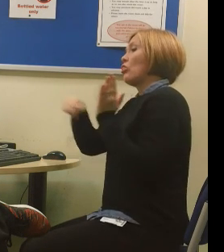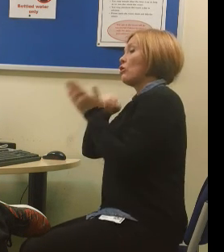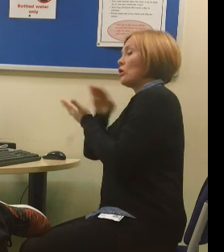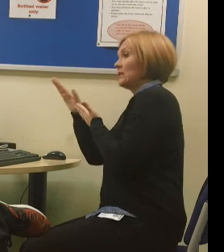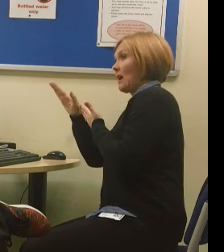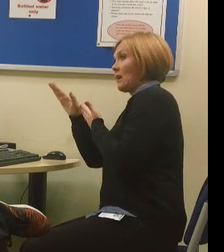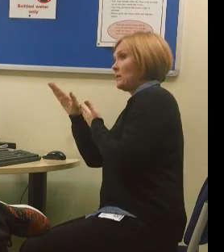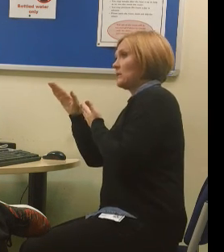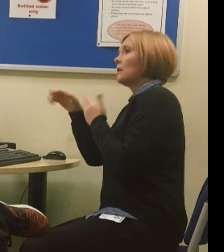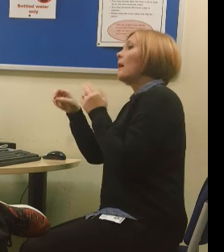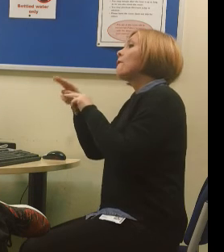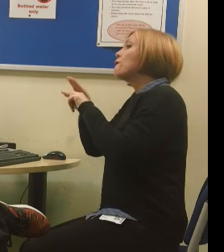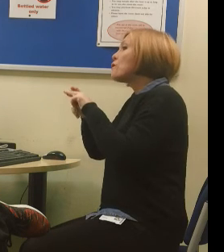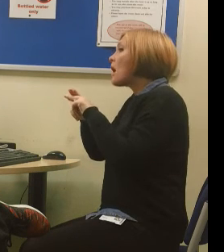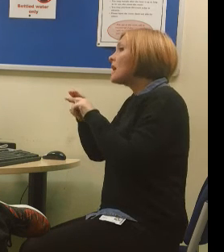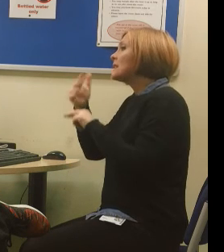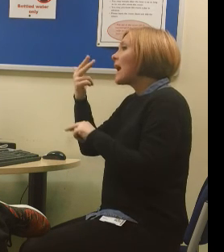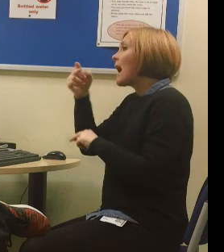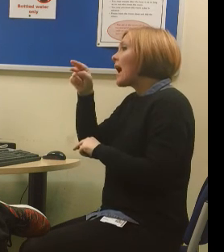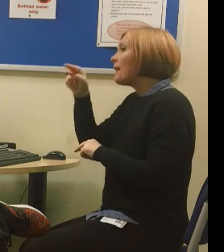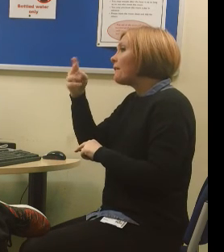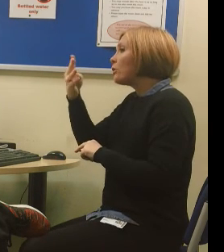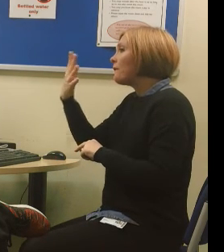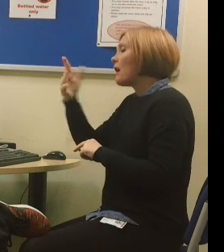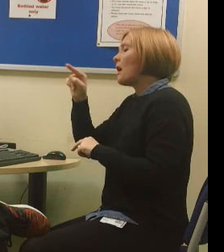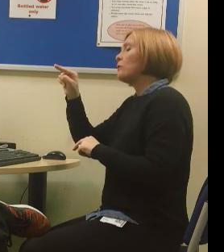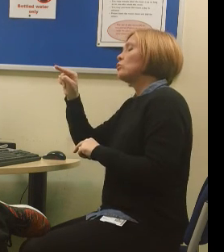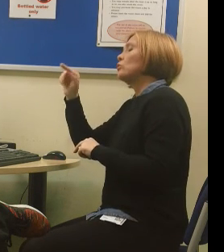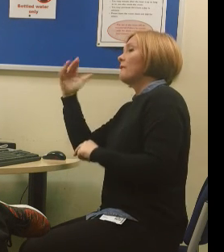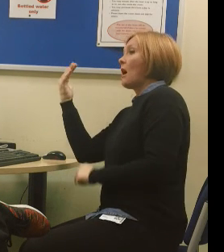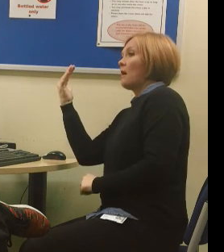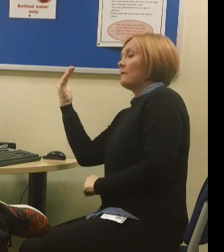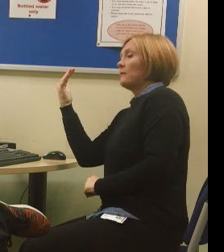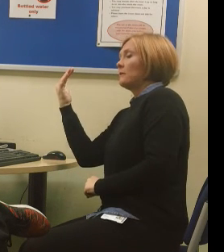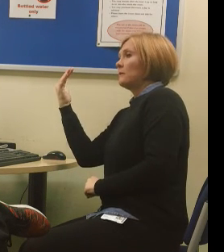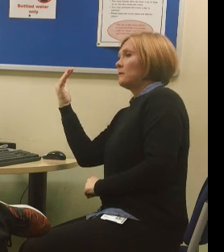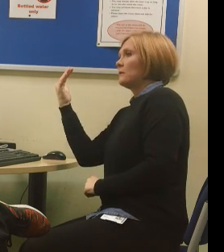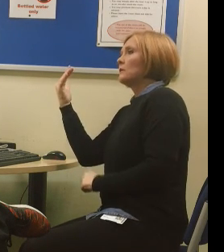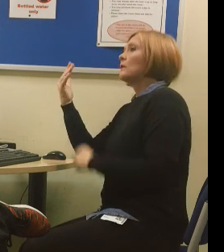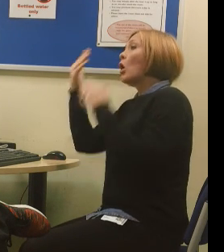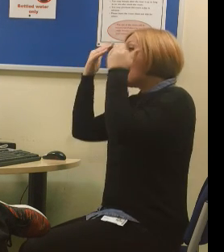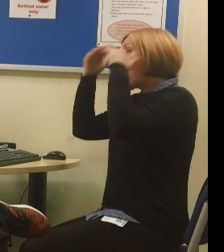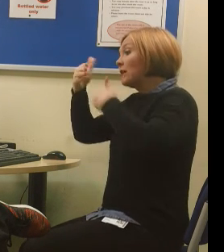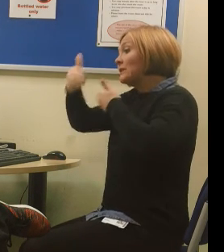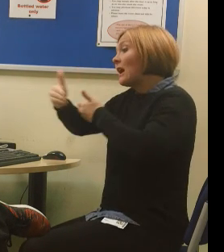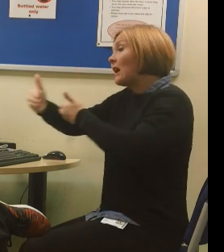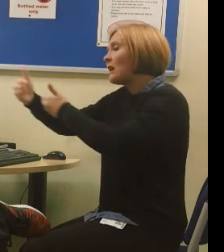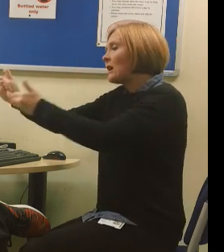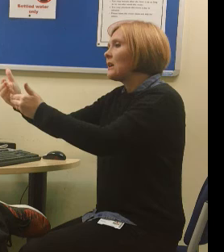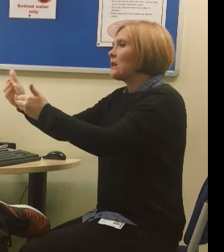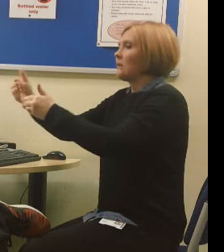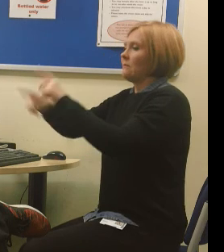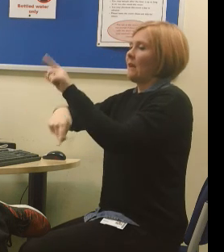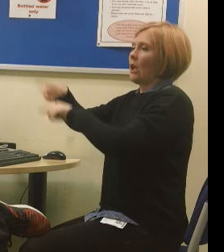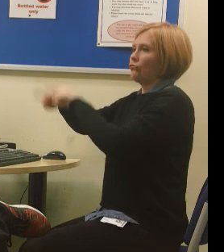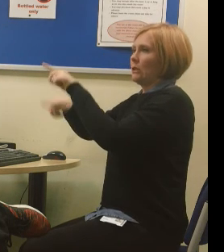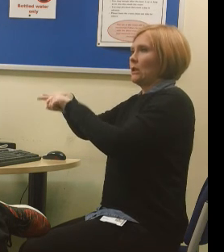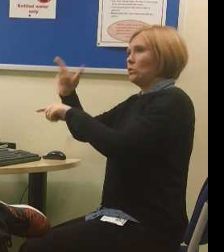term time. Our holiday opening hours are usually a little bit different, so it's best to find out at the time. We also like to remind you that